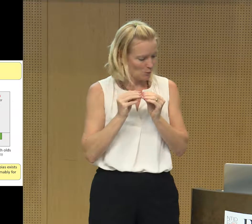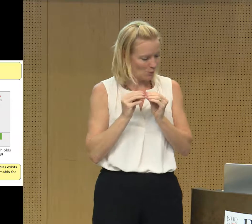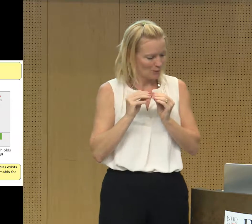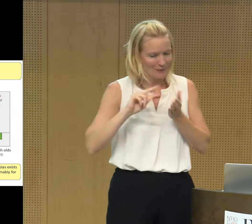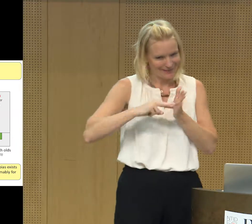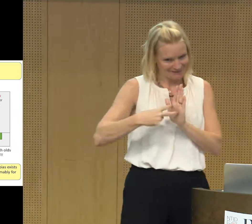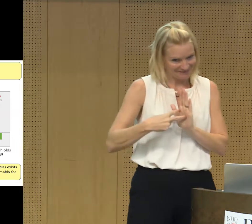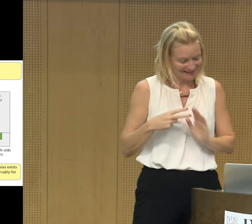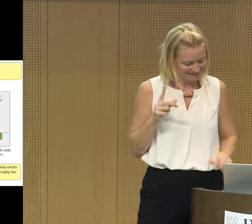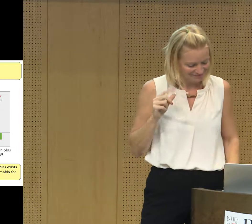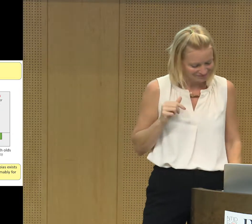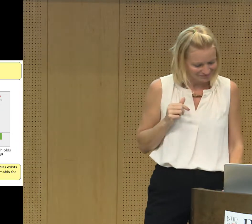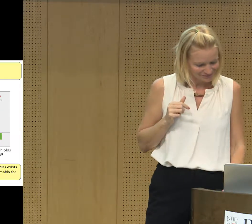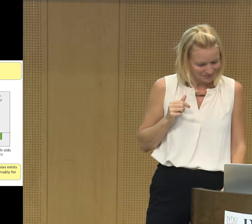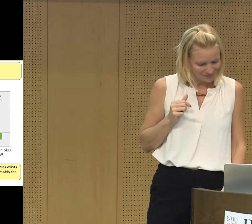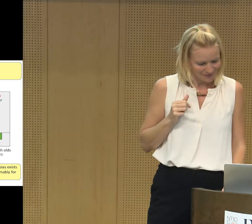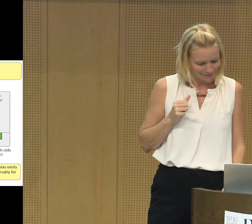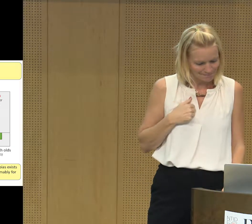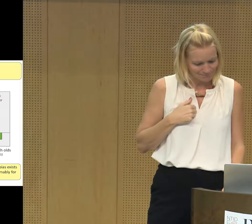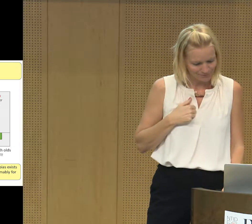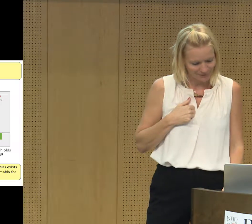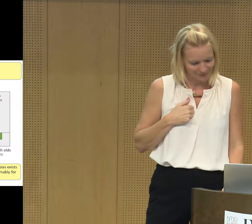So we'll talk about this a little bit more later and what the implications of this are.